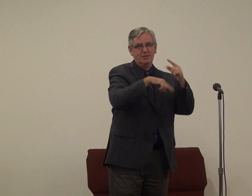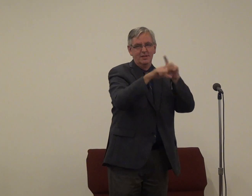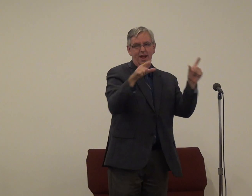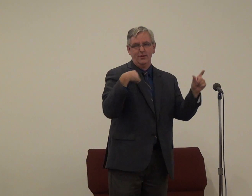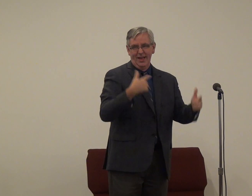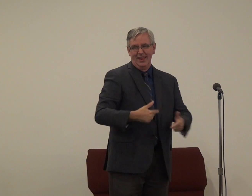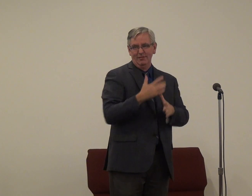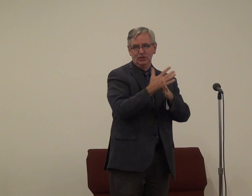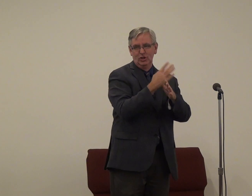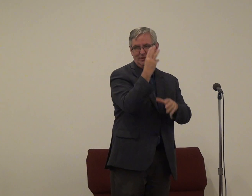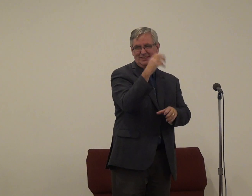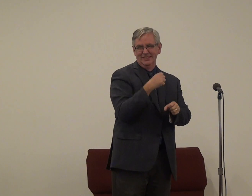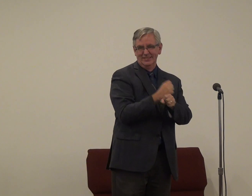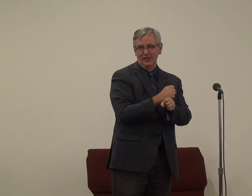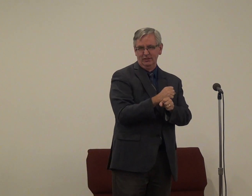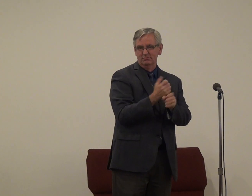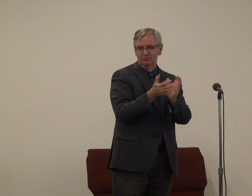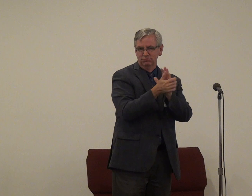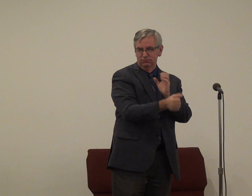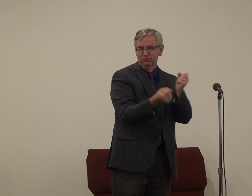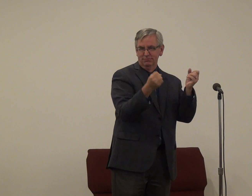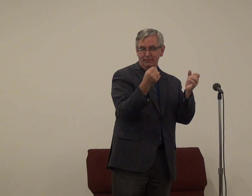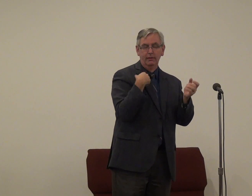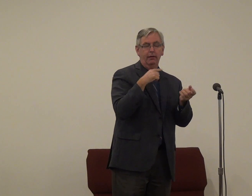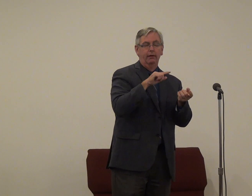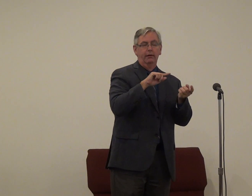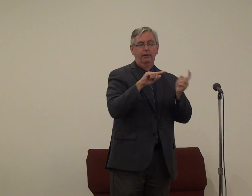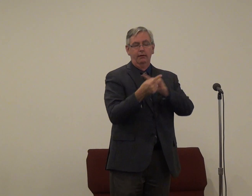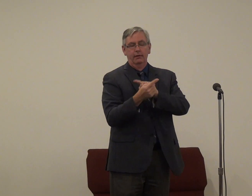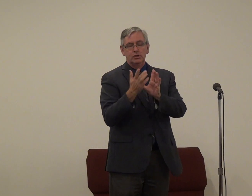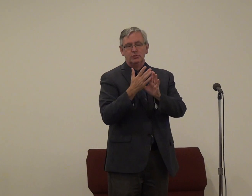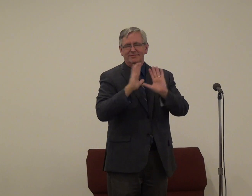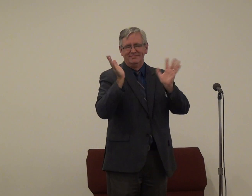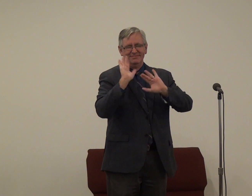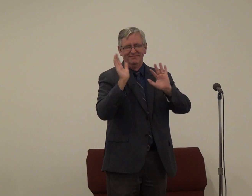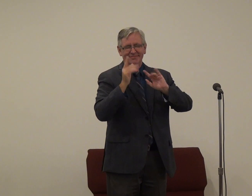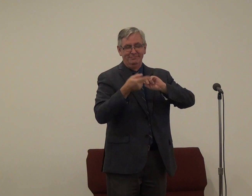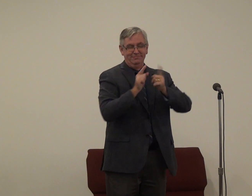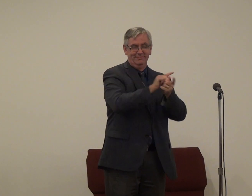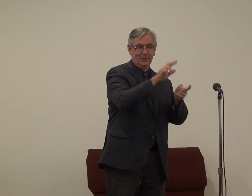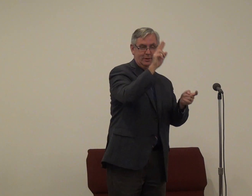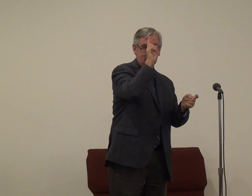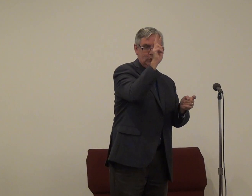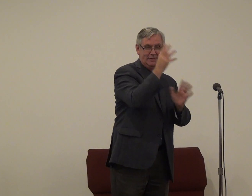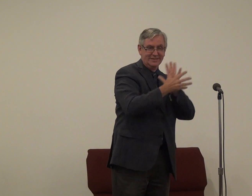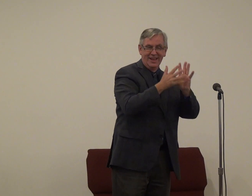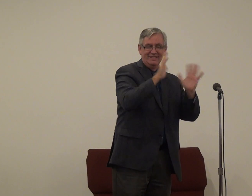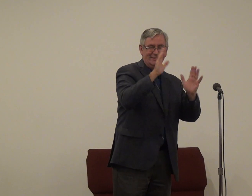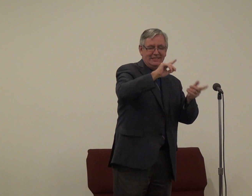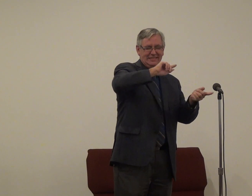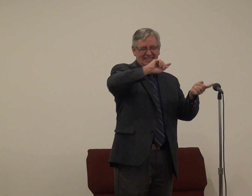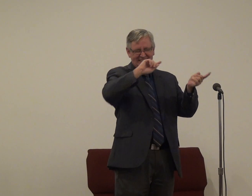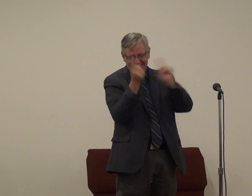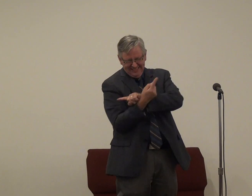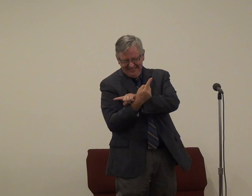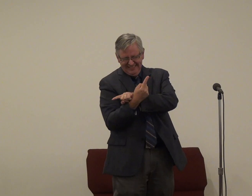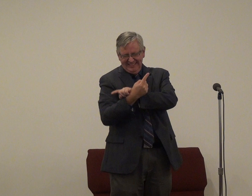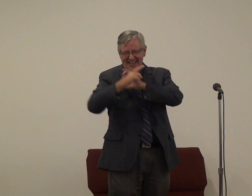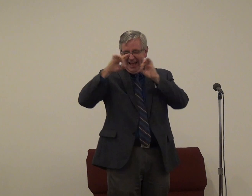I know German Sign Language because we lived in Germany for 6 years, and sometimes a German word would slip in there, and sometimes a